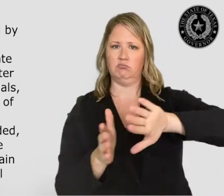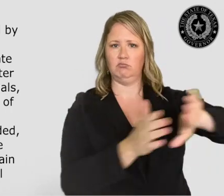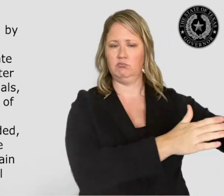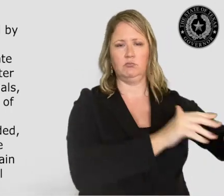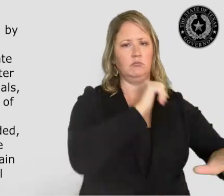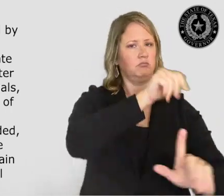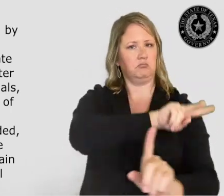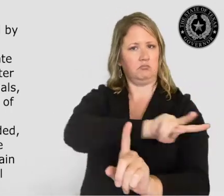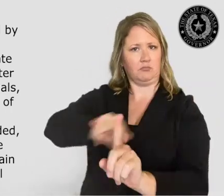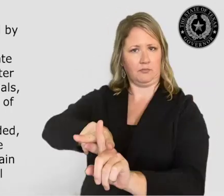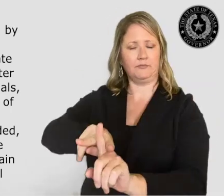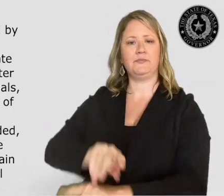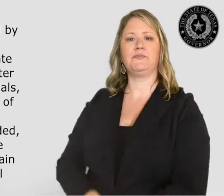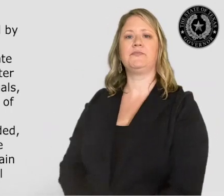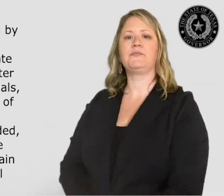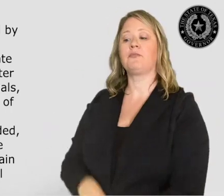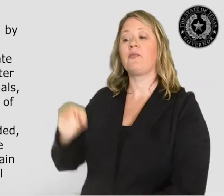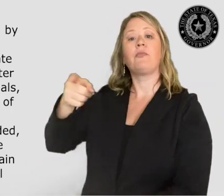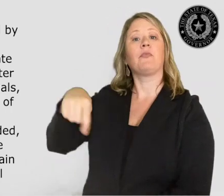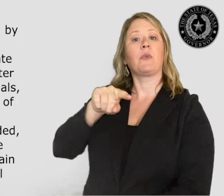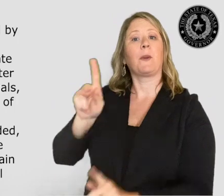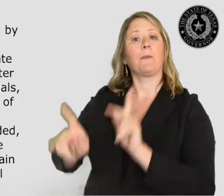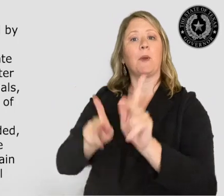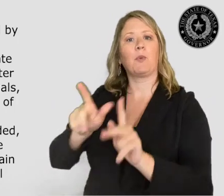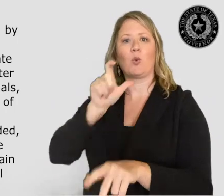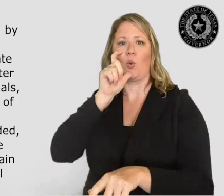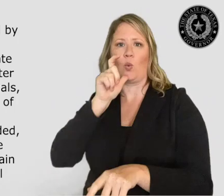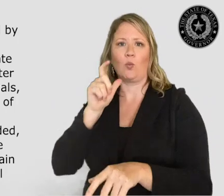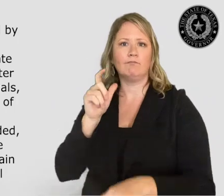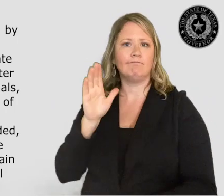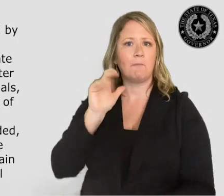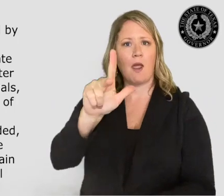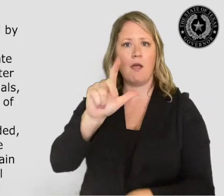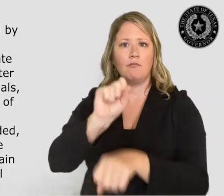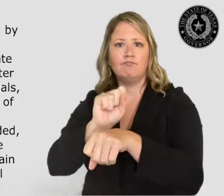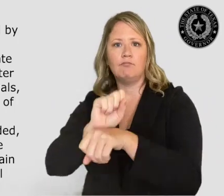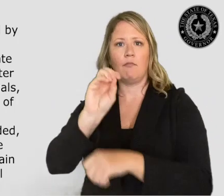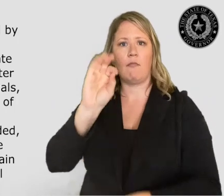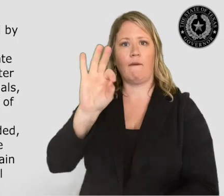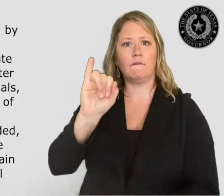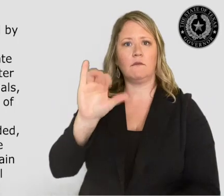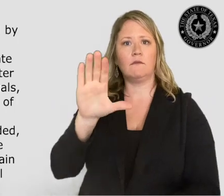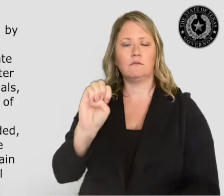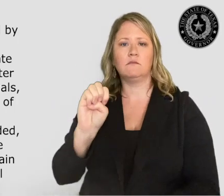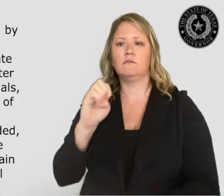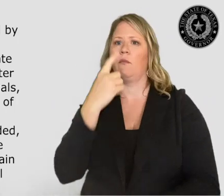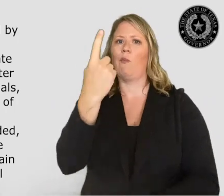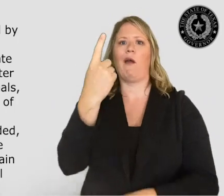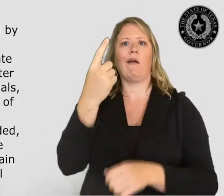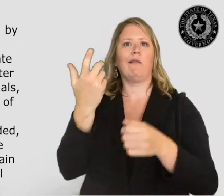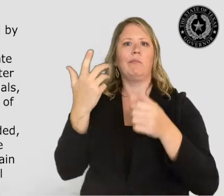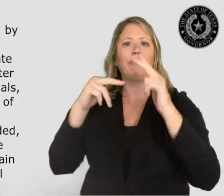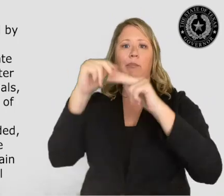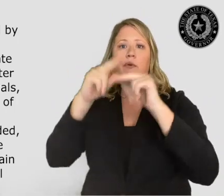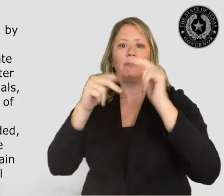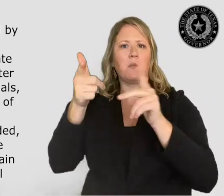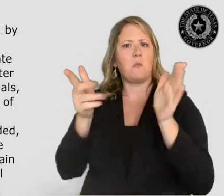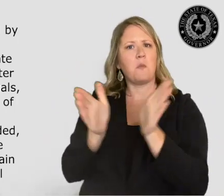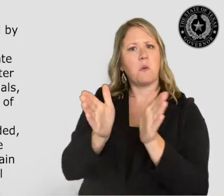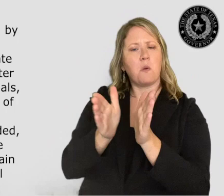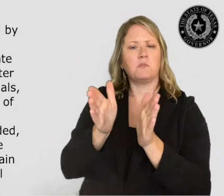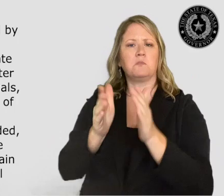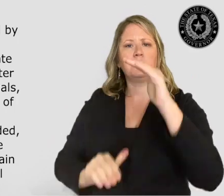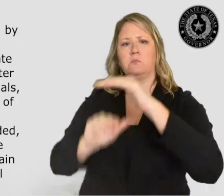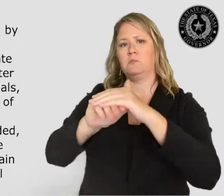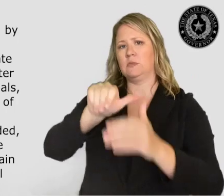at up to the greater of 10 individuals or 25% of the total office workforce,